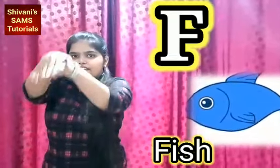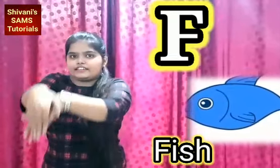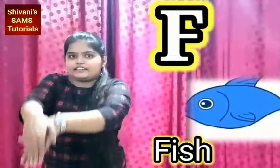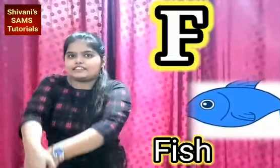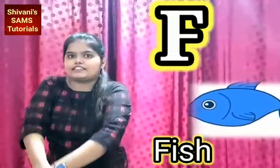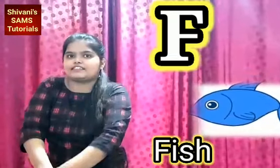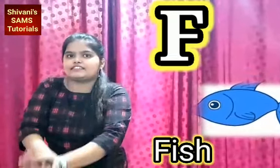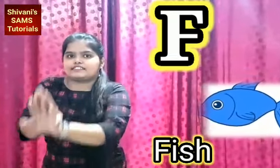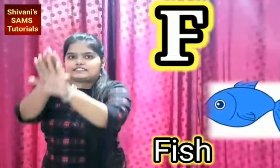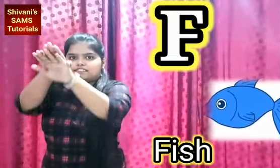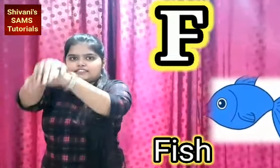fish.